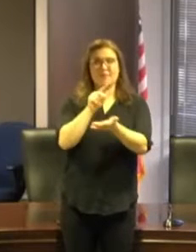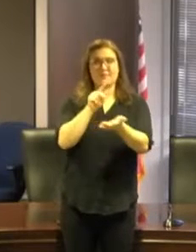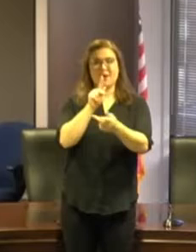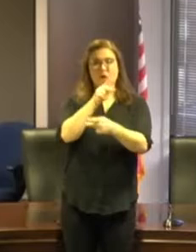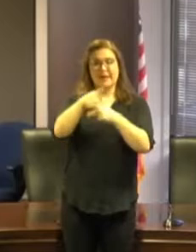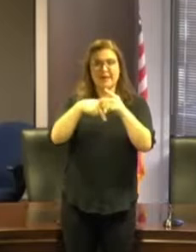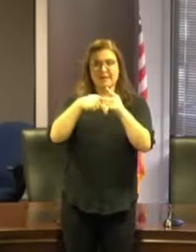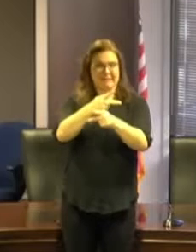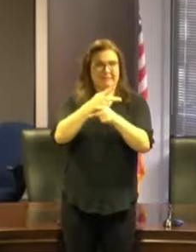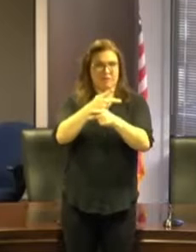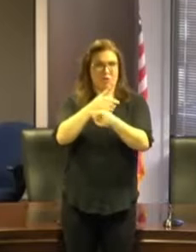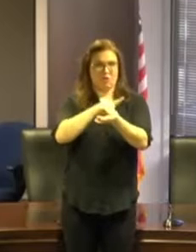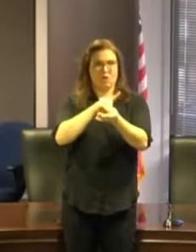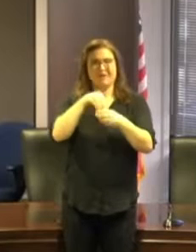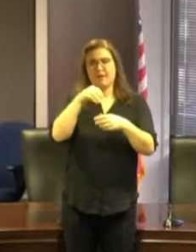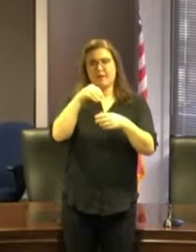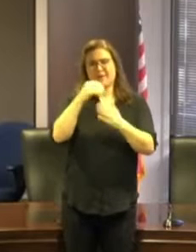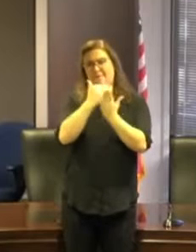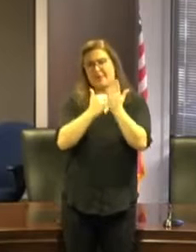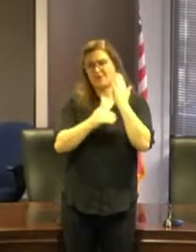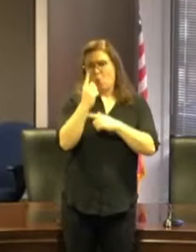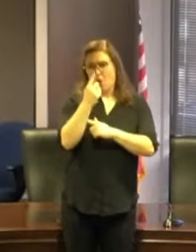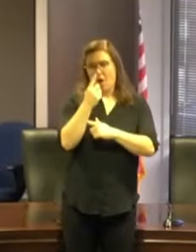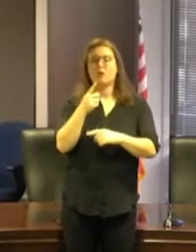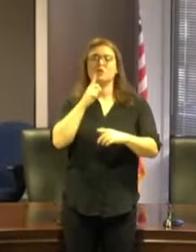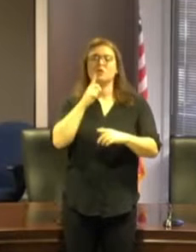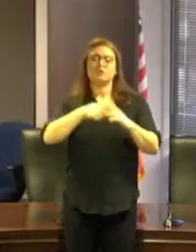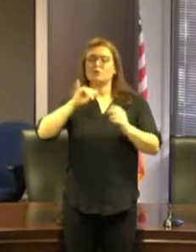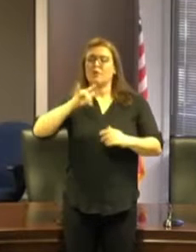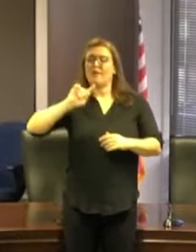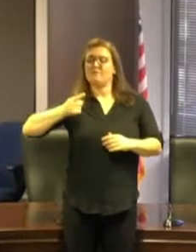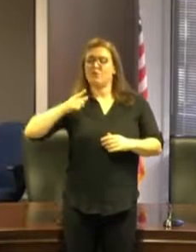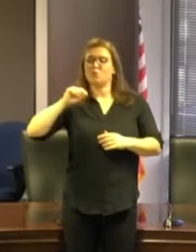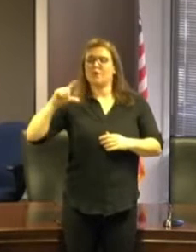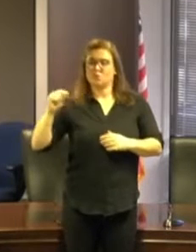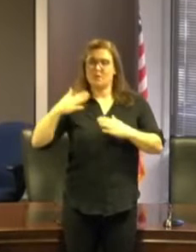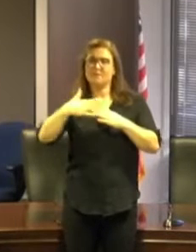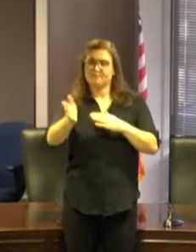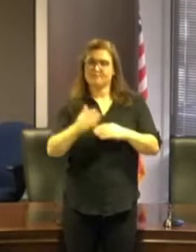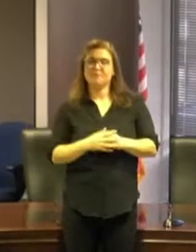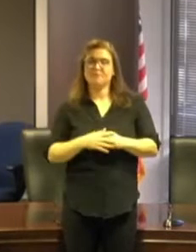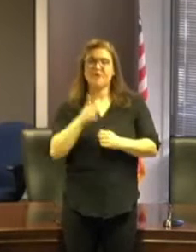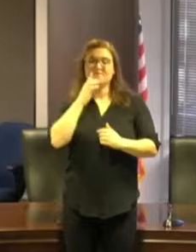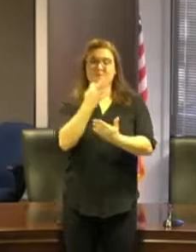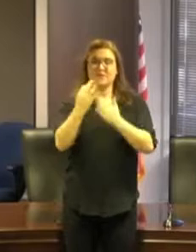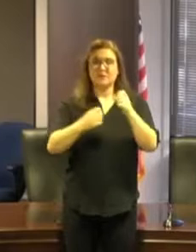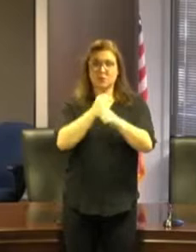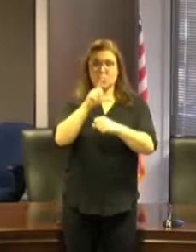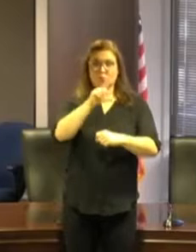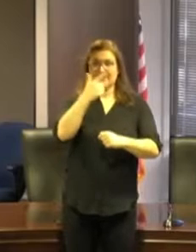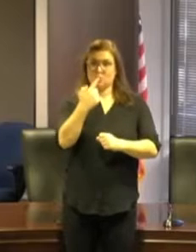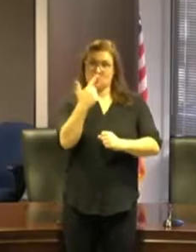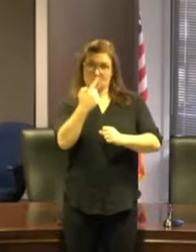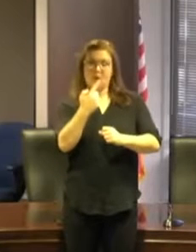1 with an effective date of July 1, 2020. For fiscal year 2021,